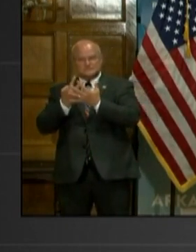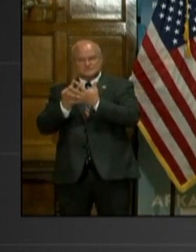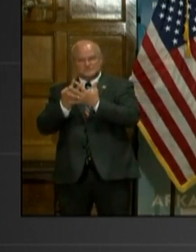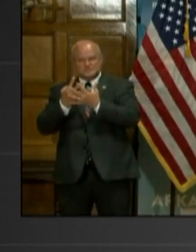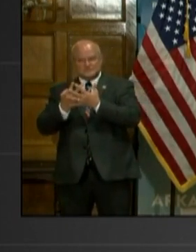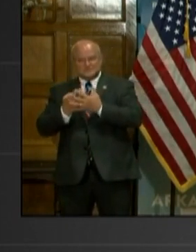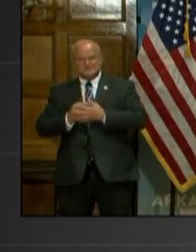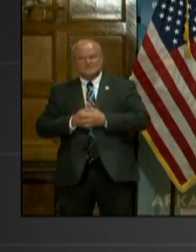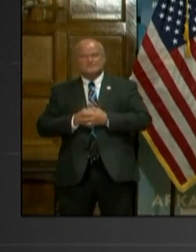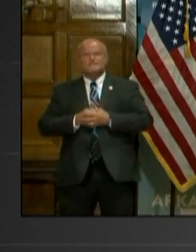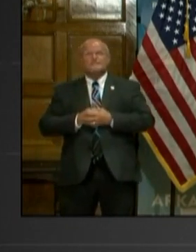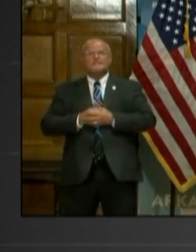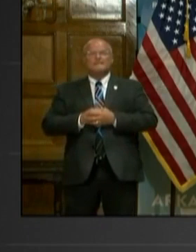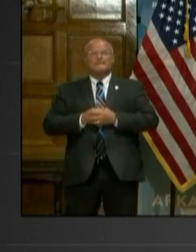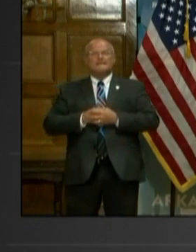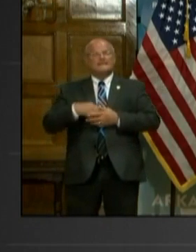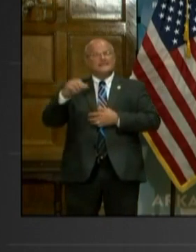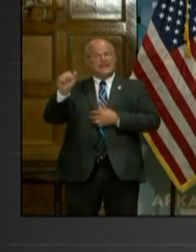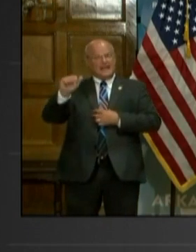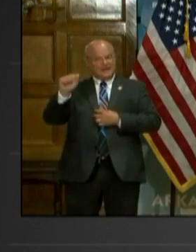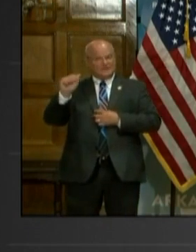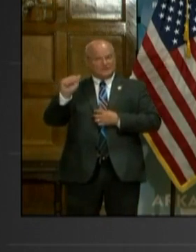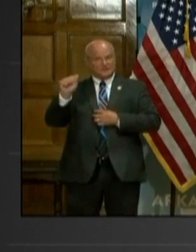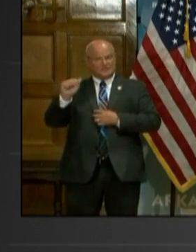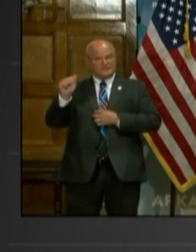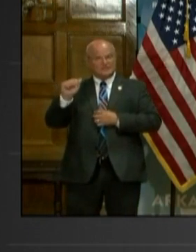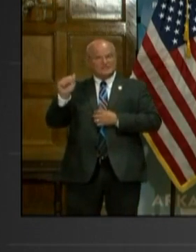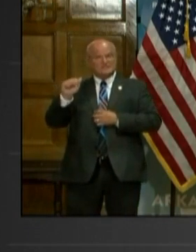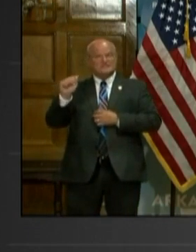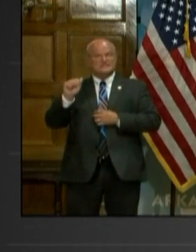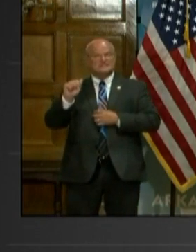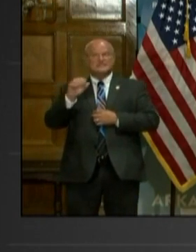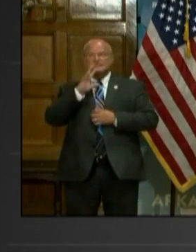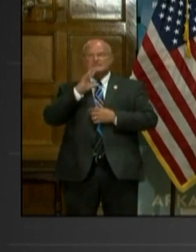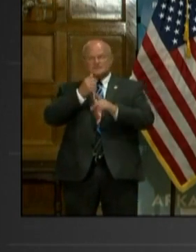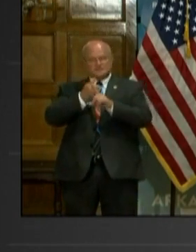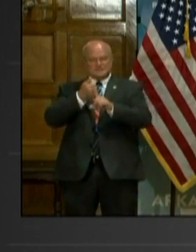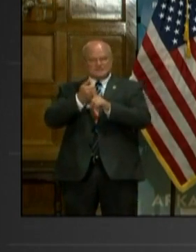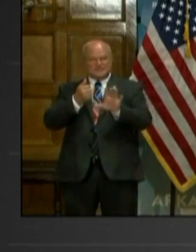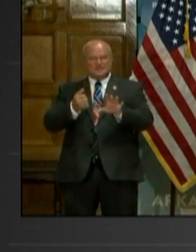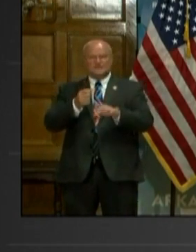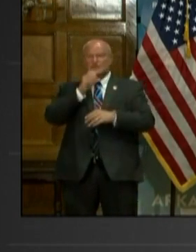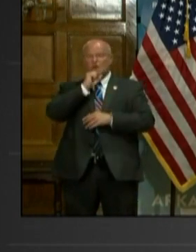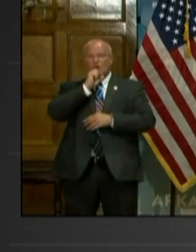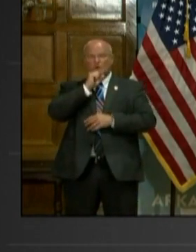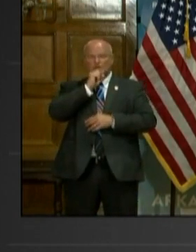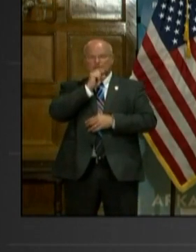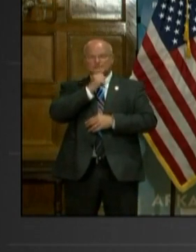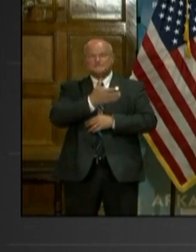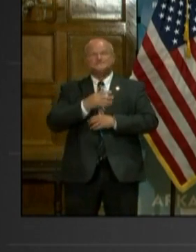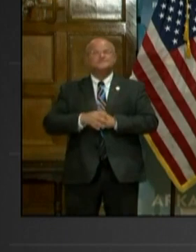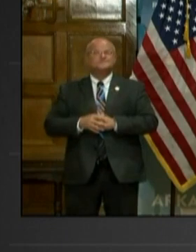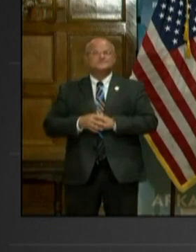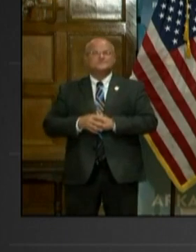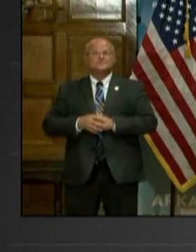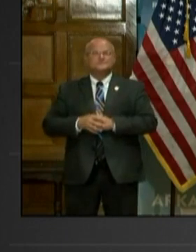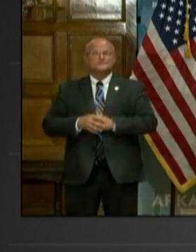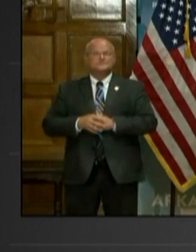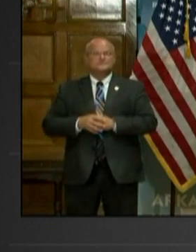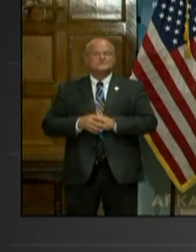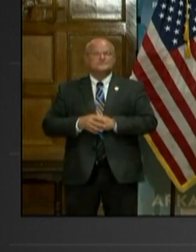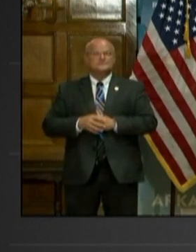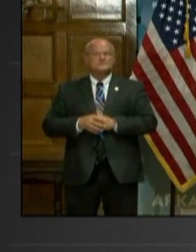congregate facility. And then you see the rolling average that speaks for itself in the orange, and